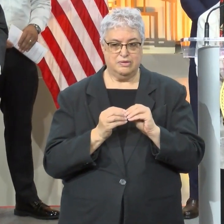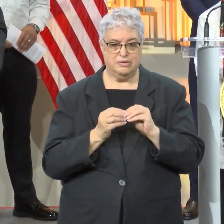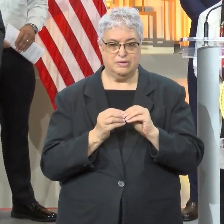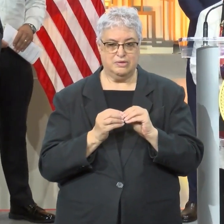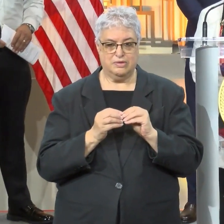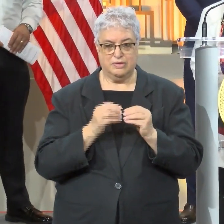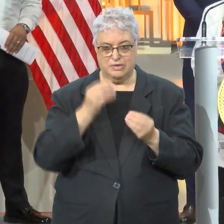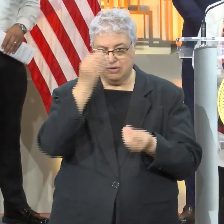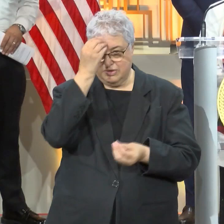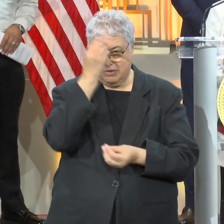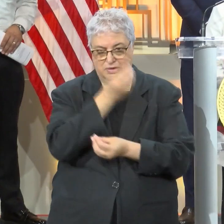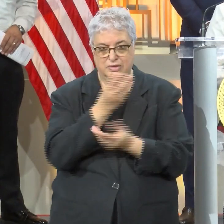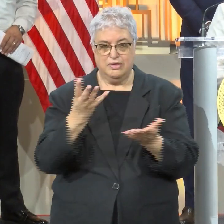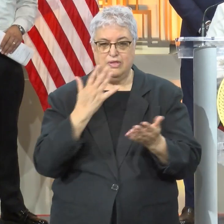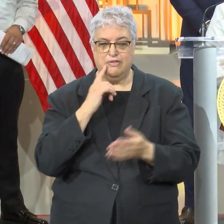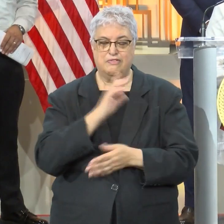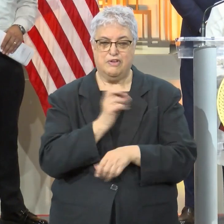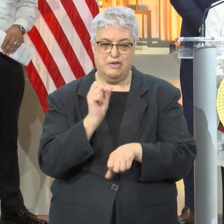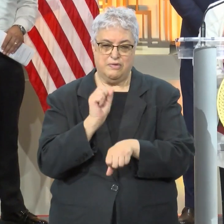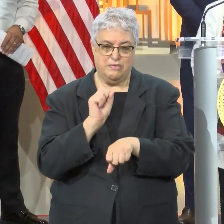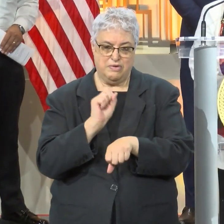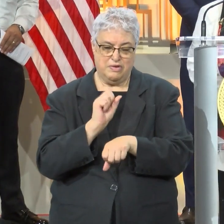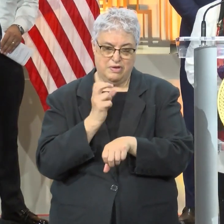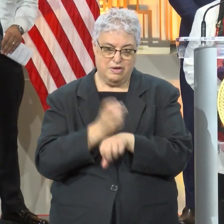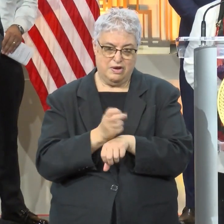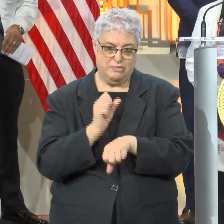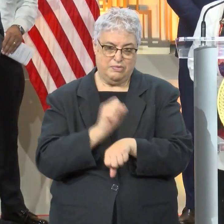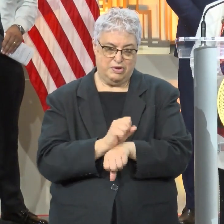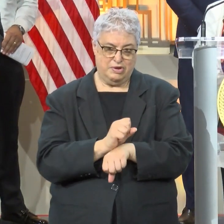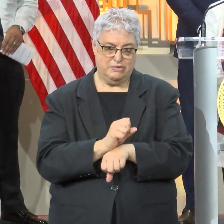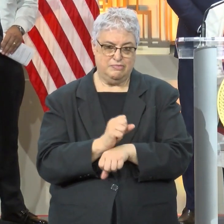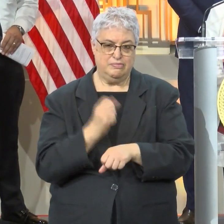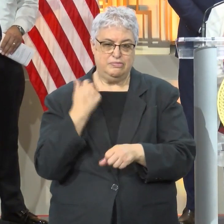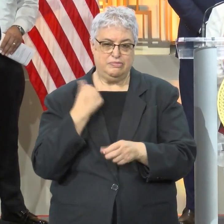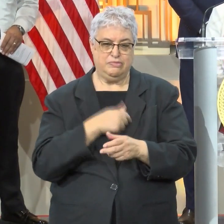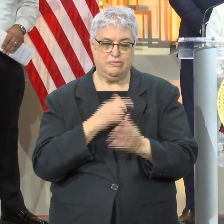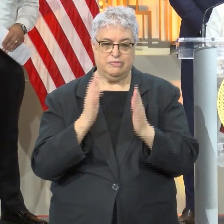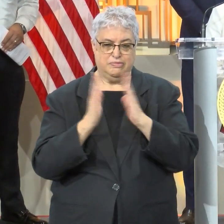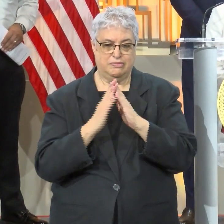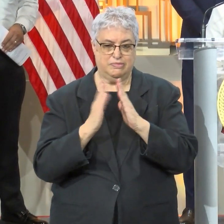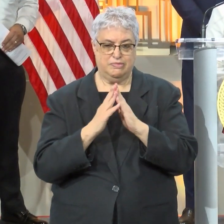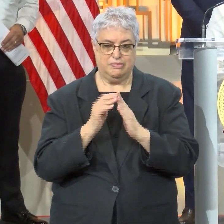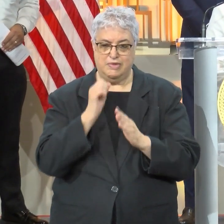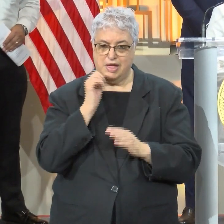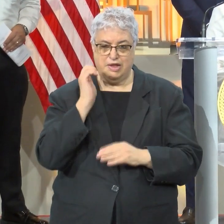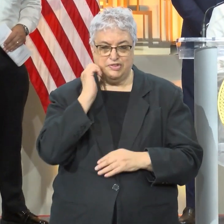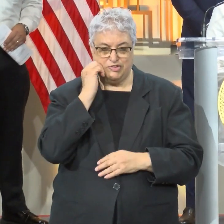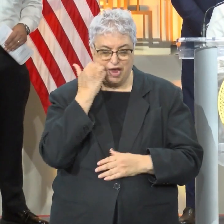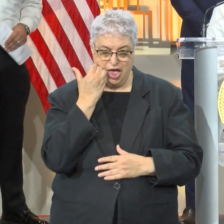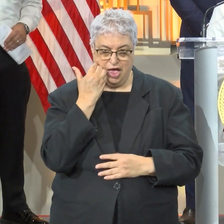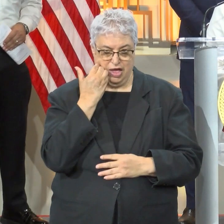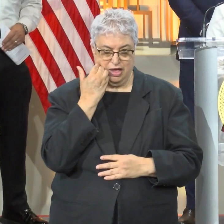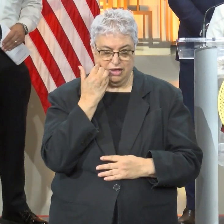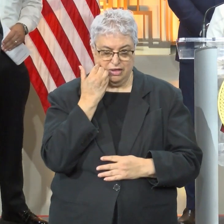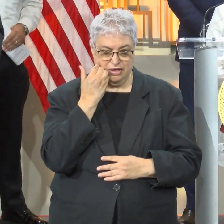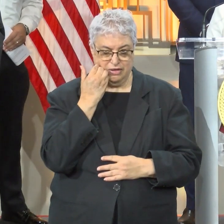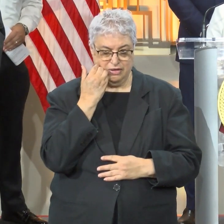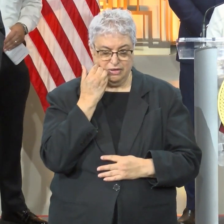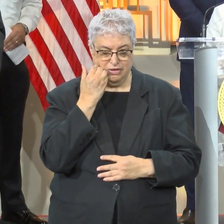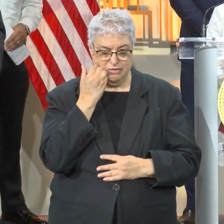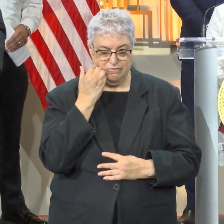Let me, in this moment, thank you for your hard work. We are where we are because the city was not shy in